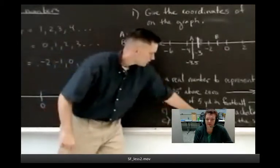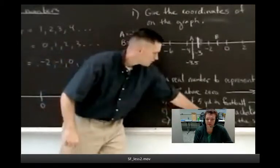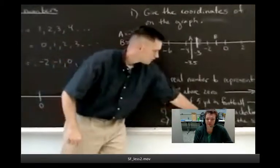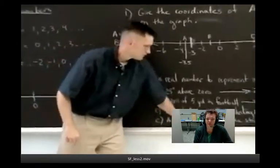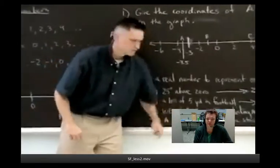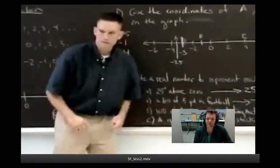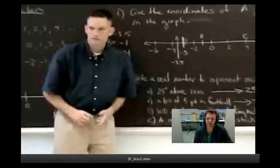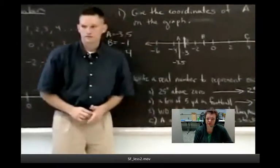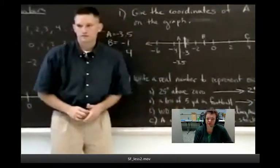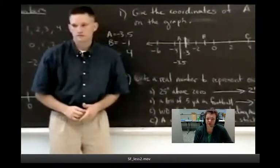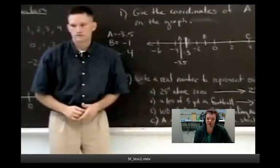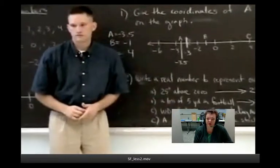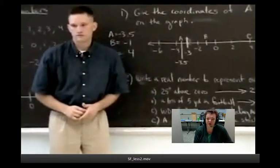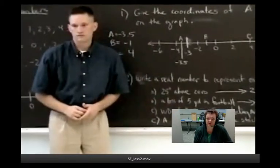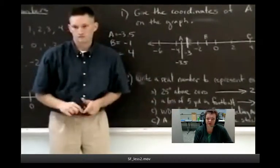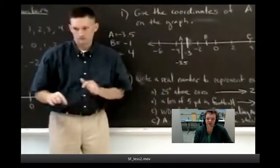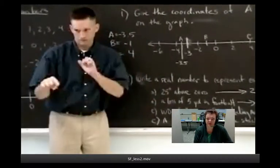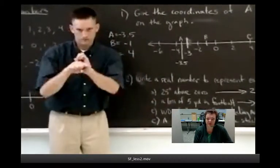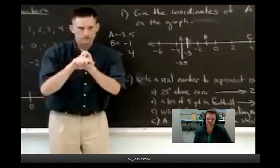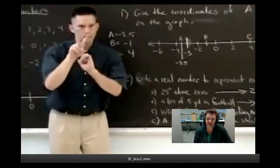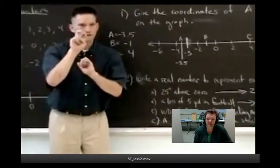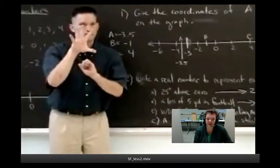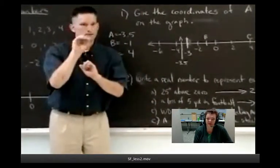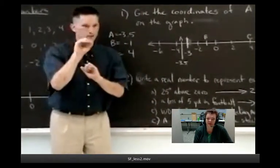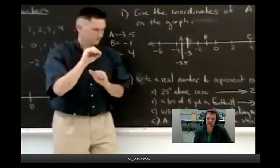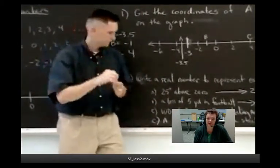Next one. What if you withdraw 250 from a checking account?